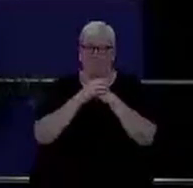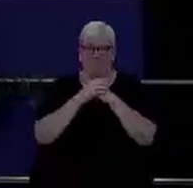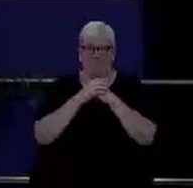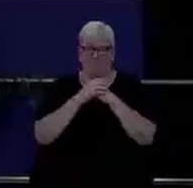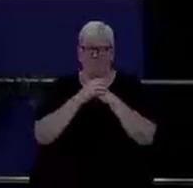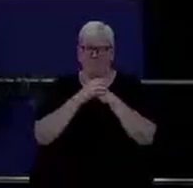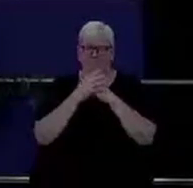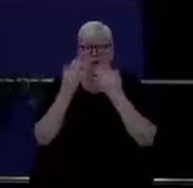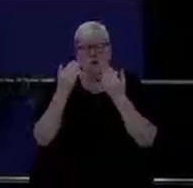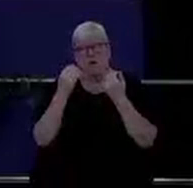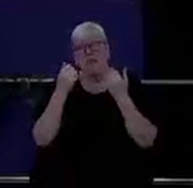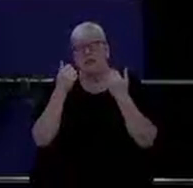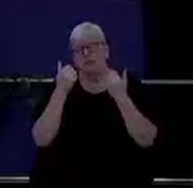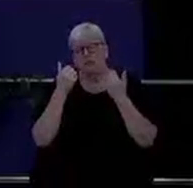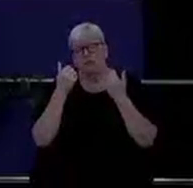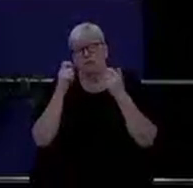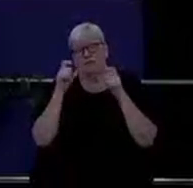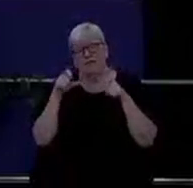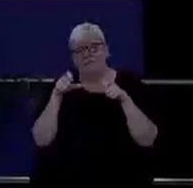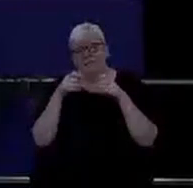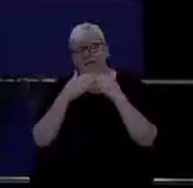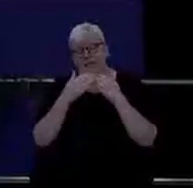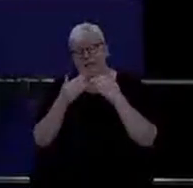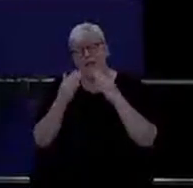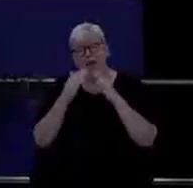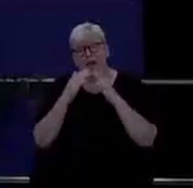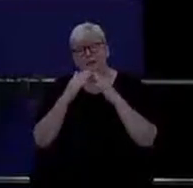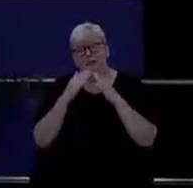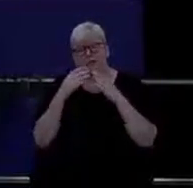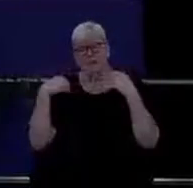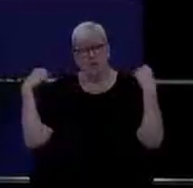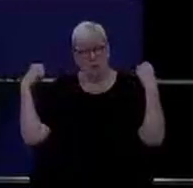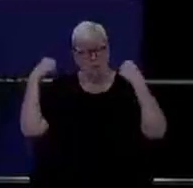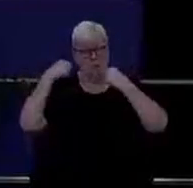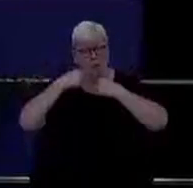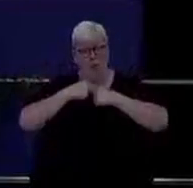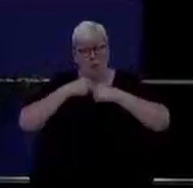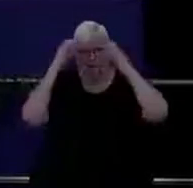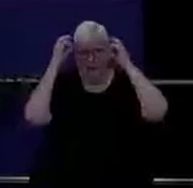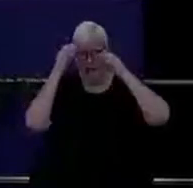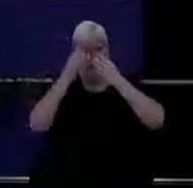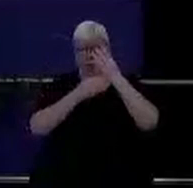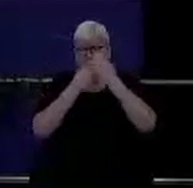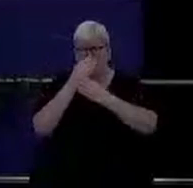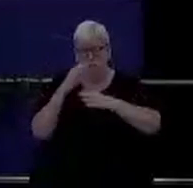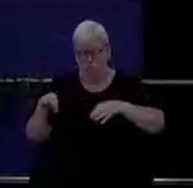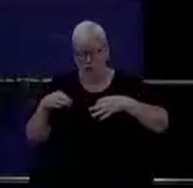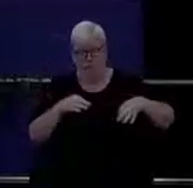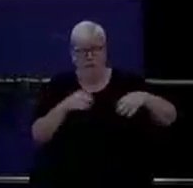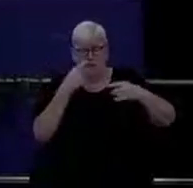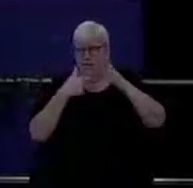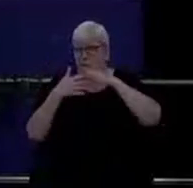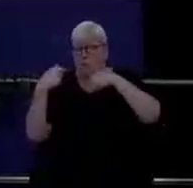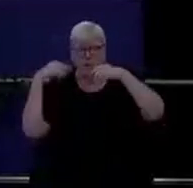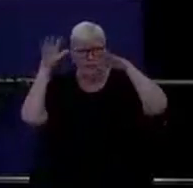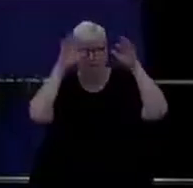The weather is too good to stay near the house, so I grab my oversized down coat, hat, gloves, and thermal wellies to head out into the